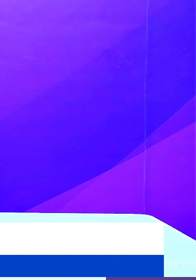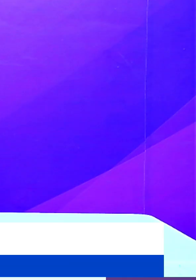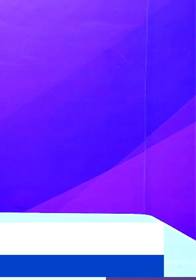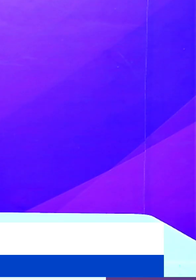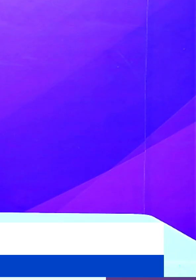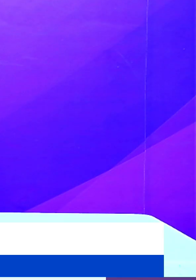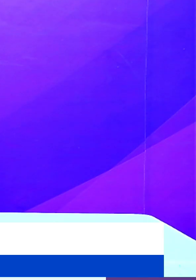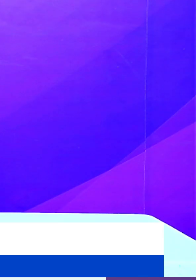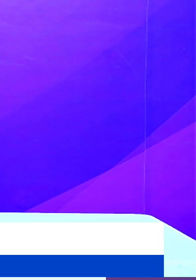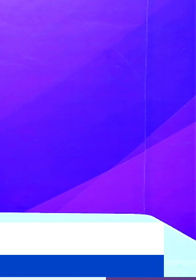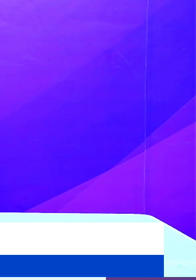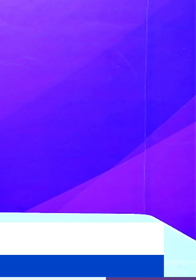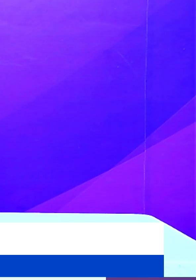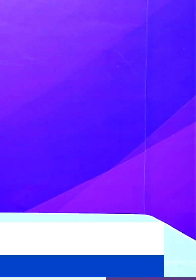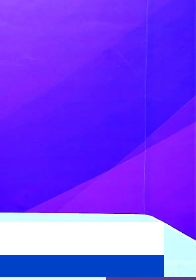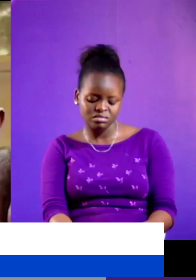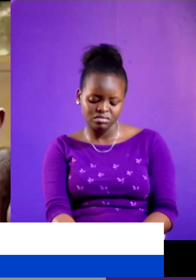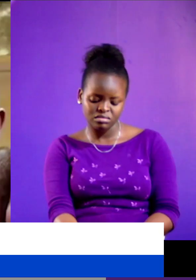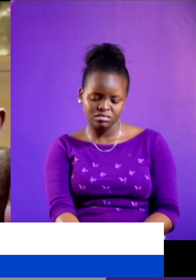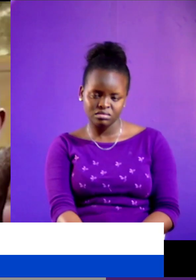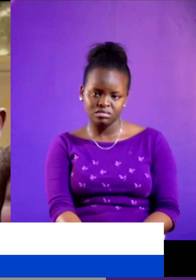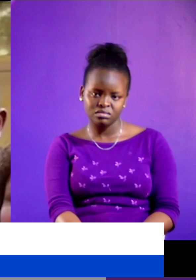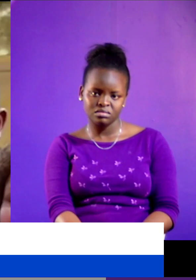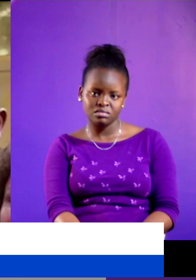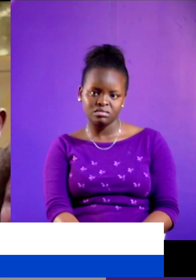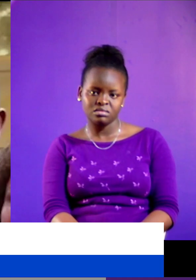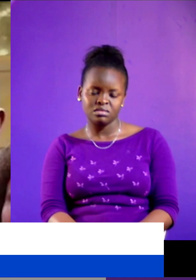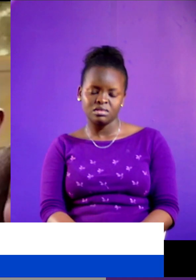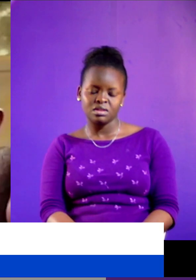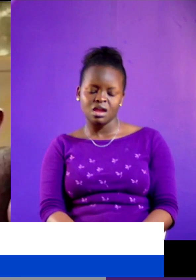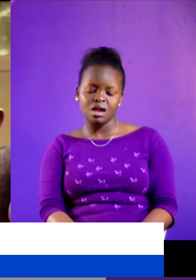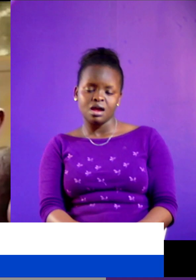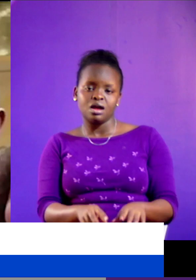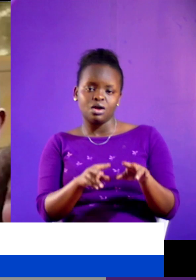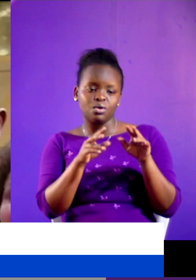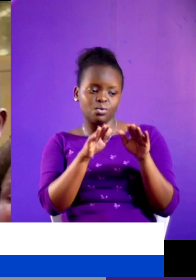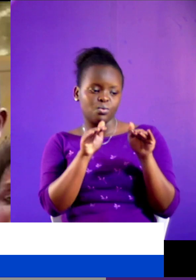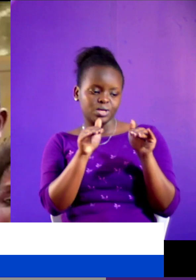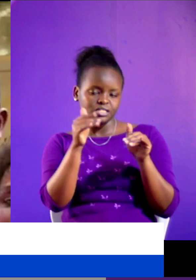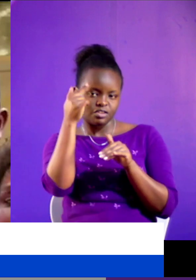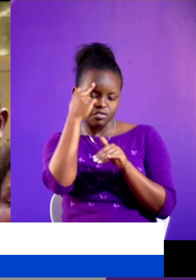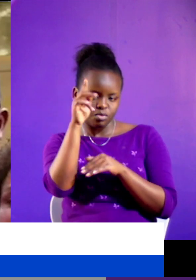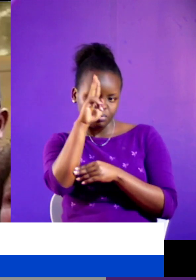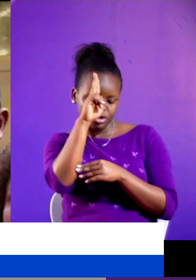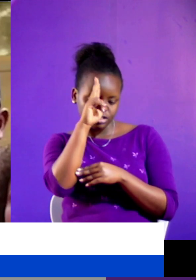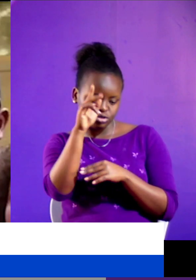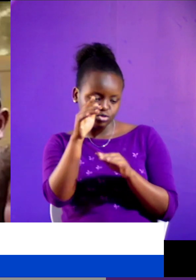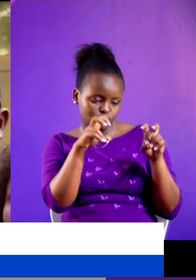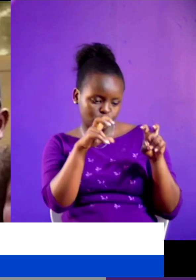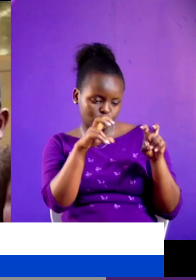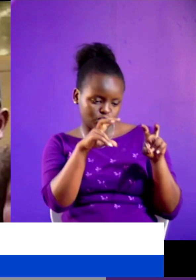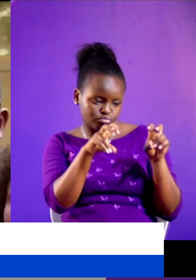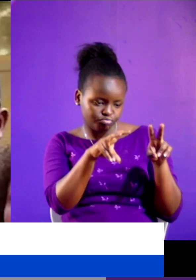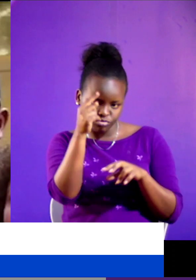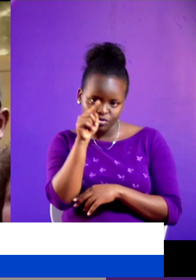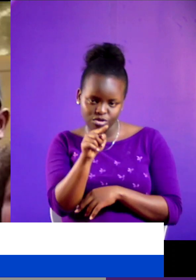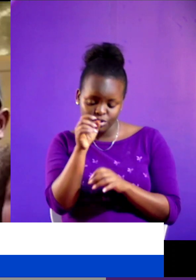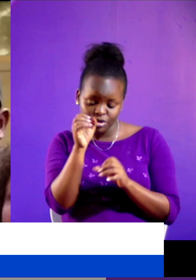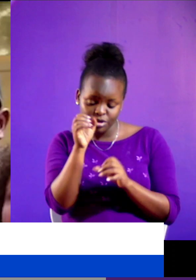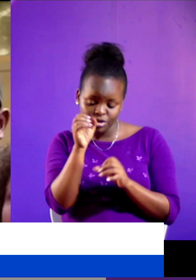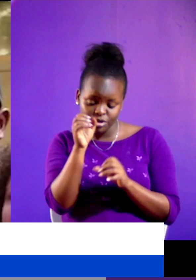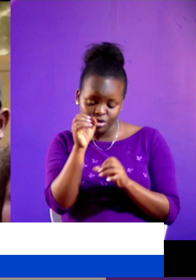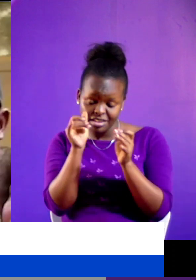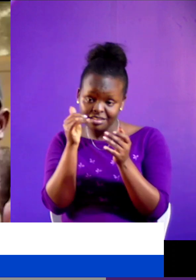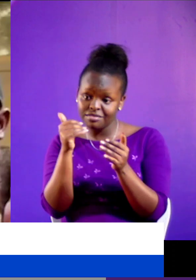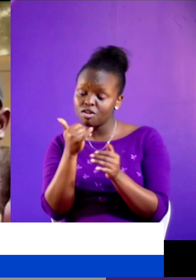in the region. For the police to come and look for you, present yourself. Yeah? And if you have not committed any offense but you